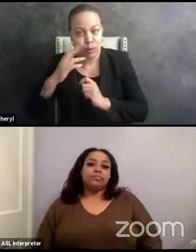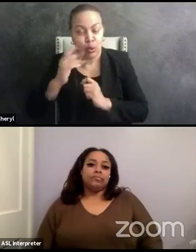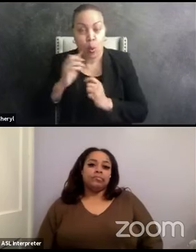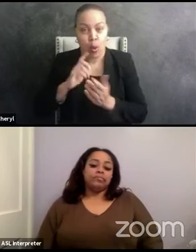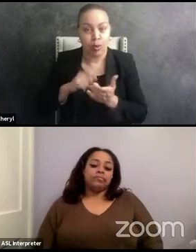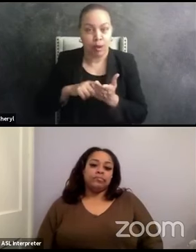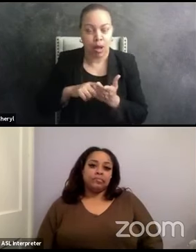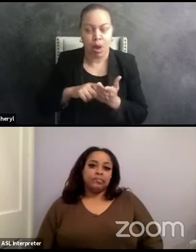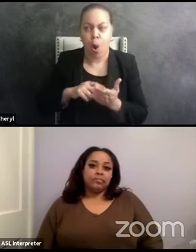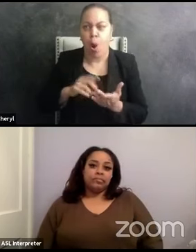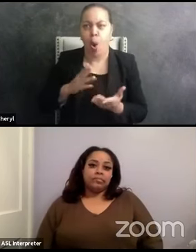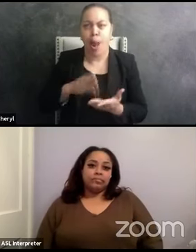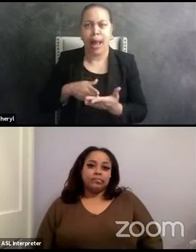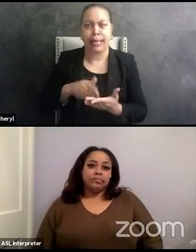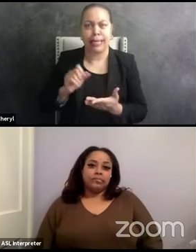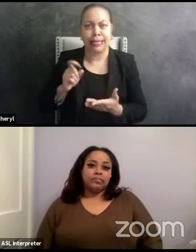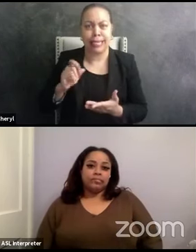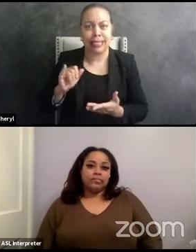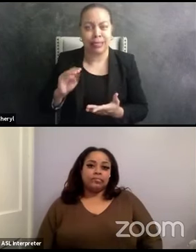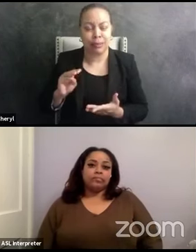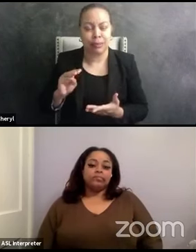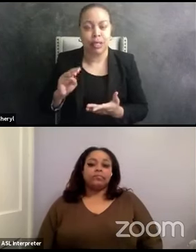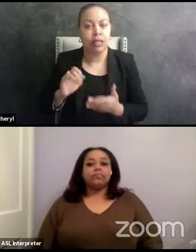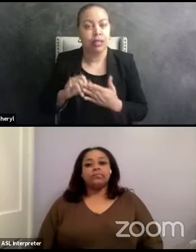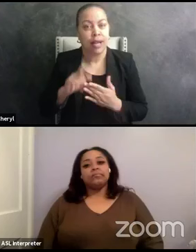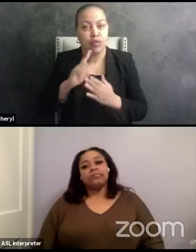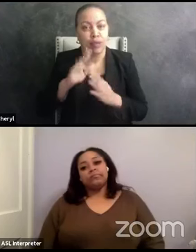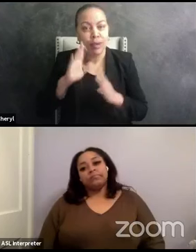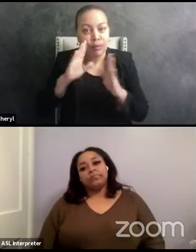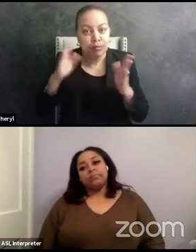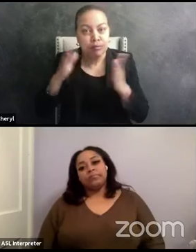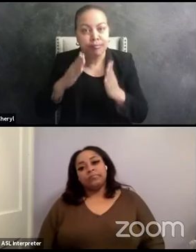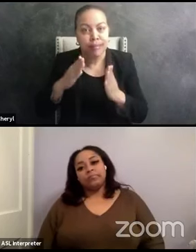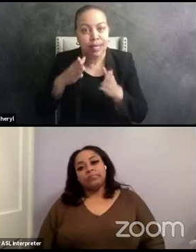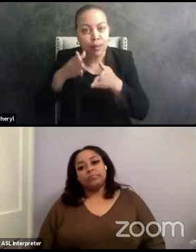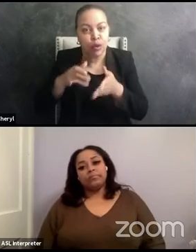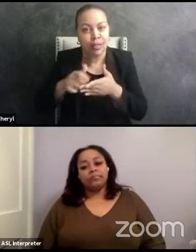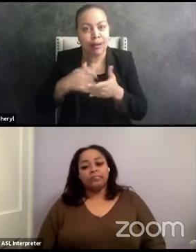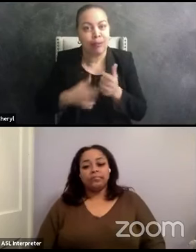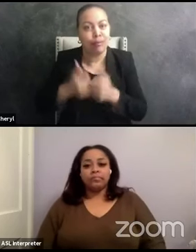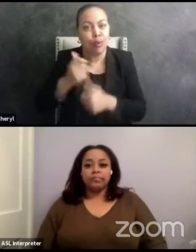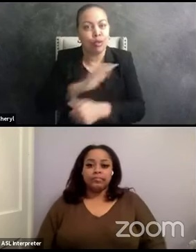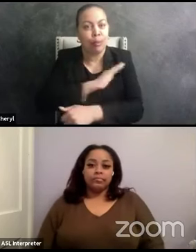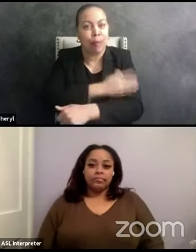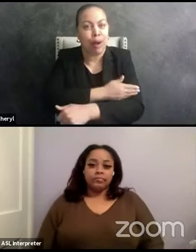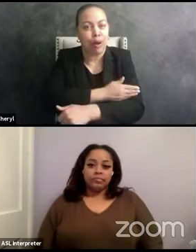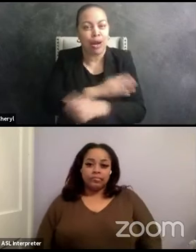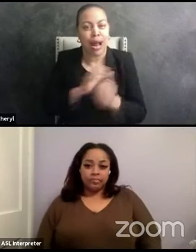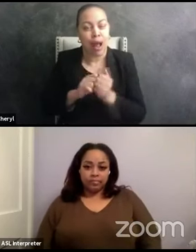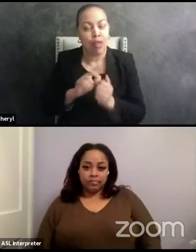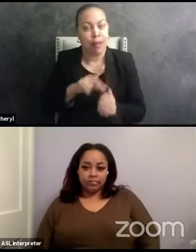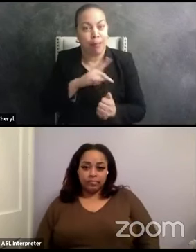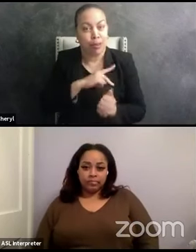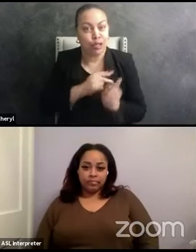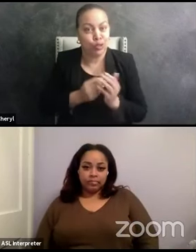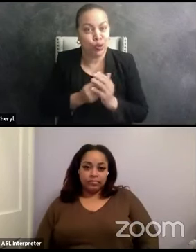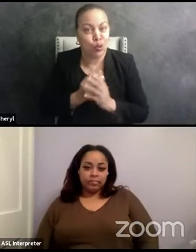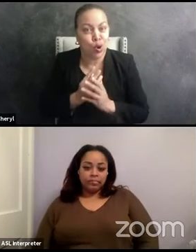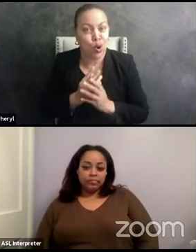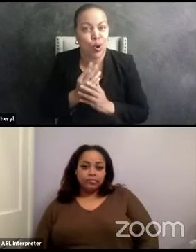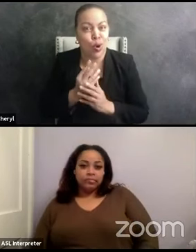is centers upon the person with the most power and their personal growth, right? And